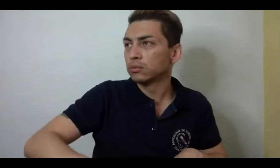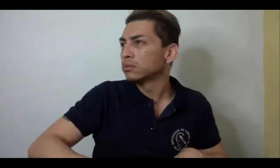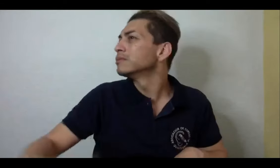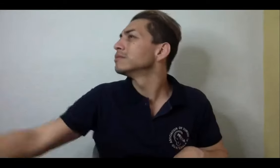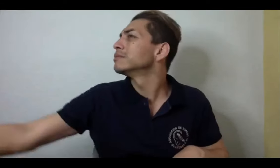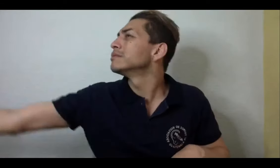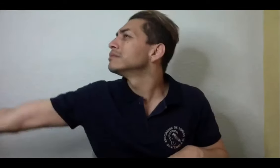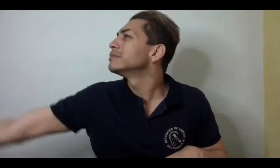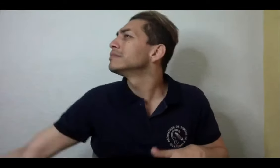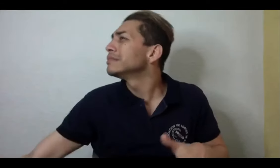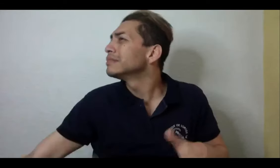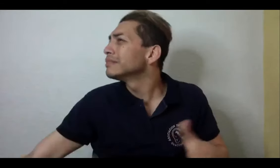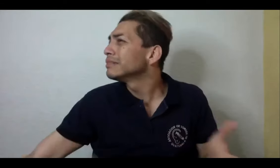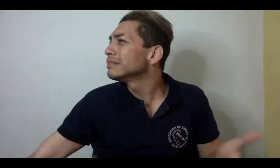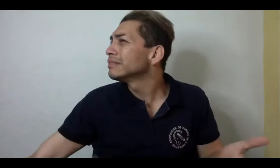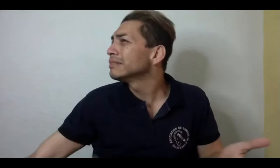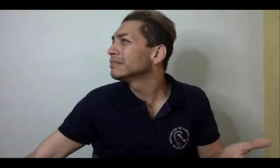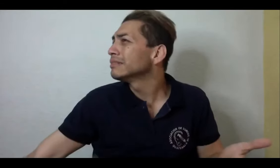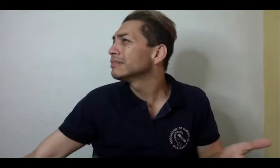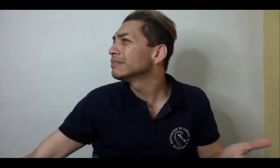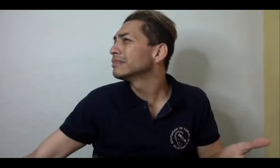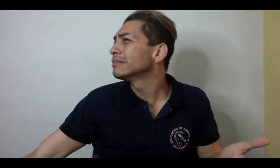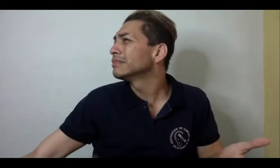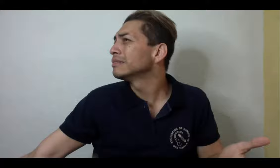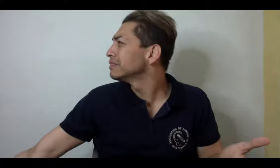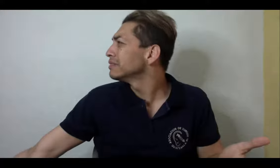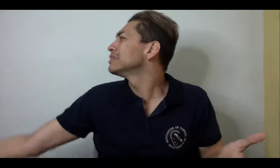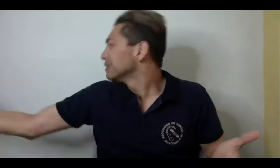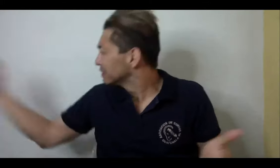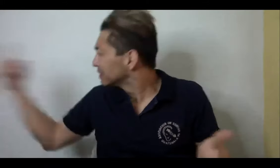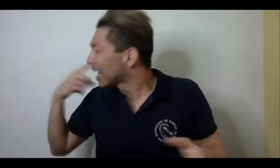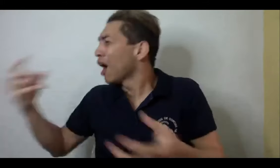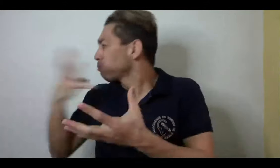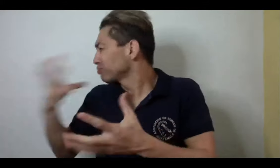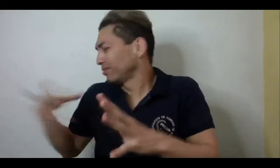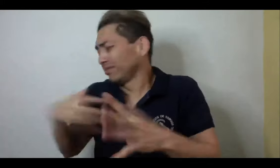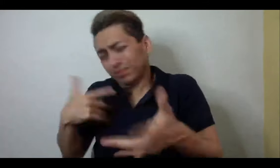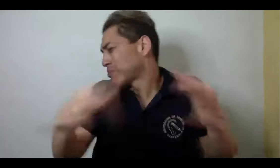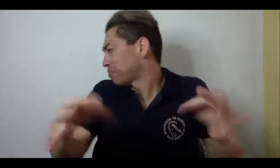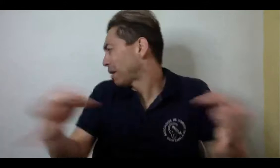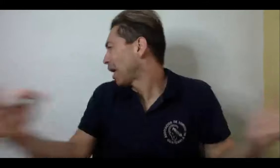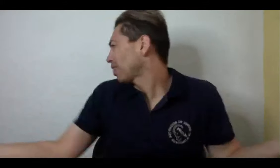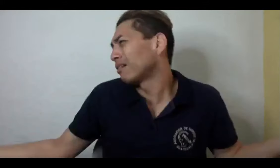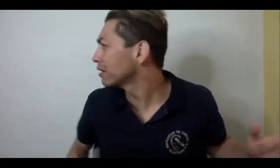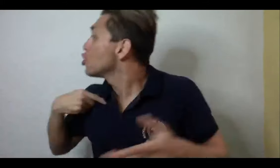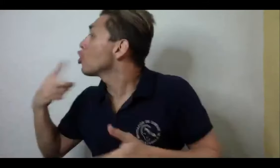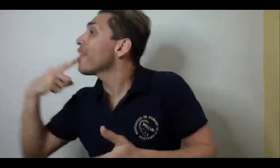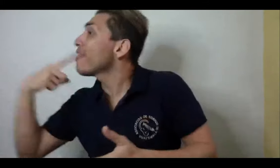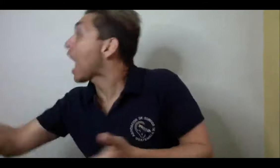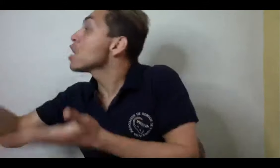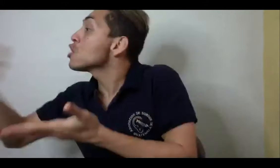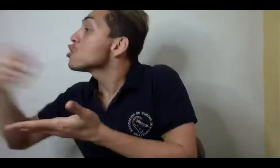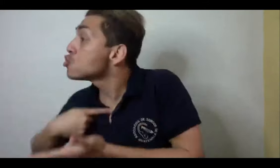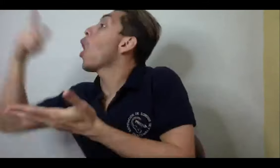education to ensure that the children and youth of all Latin American and Caribbean countries can flourish